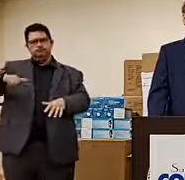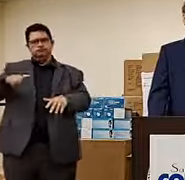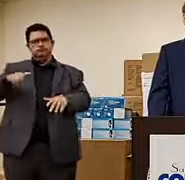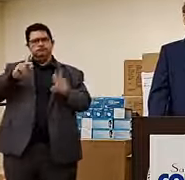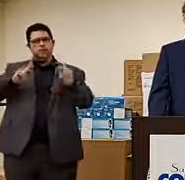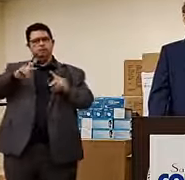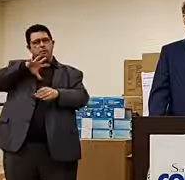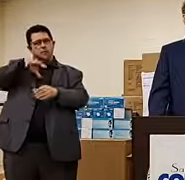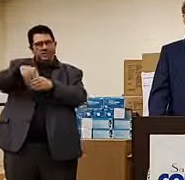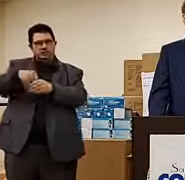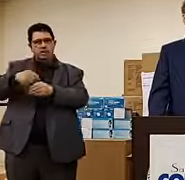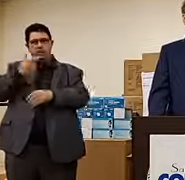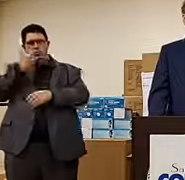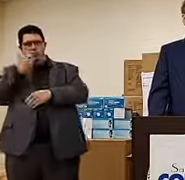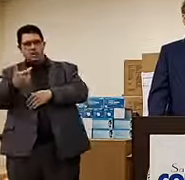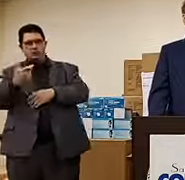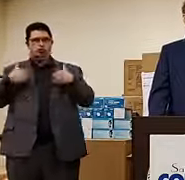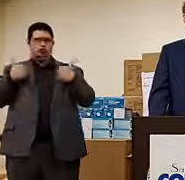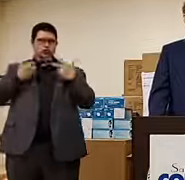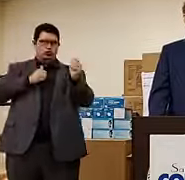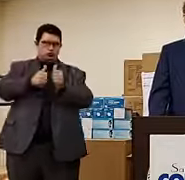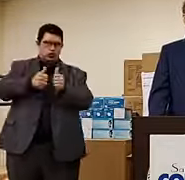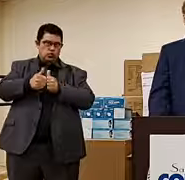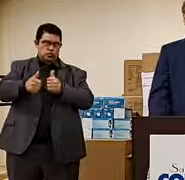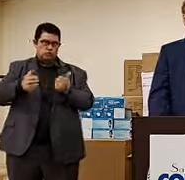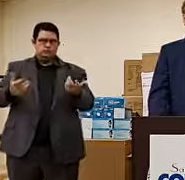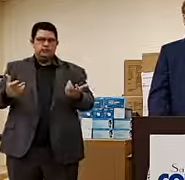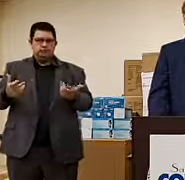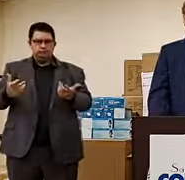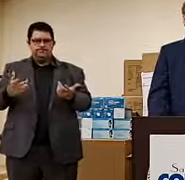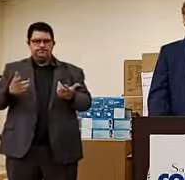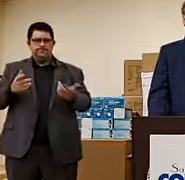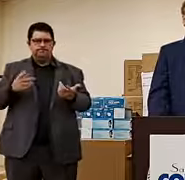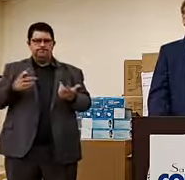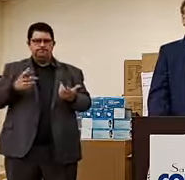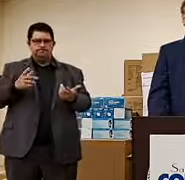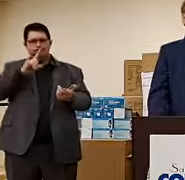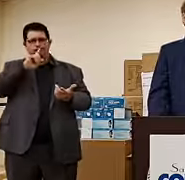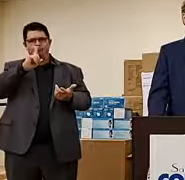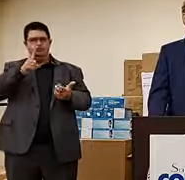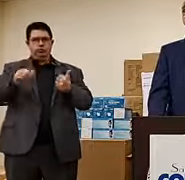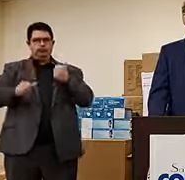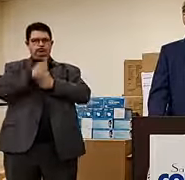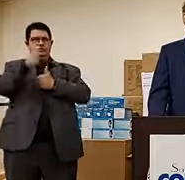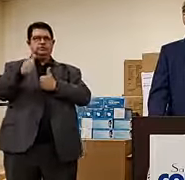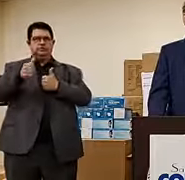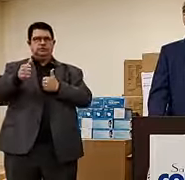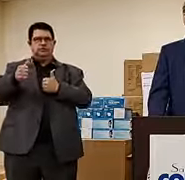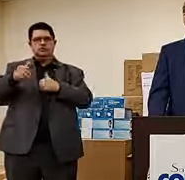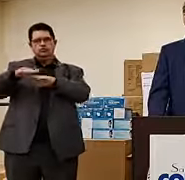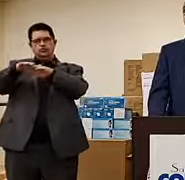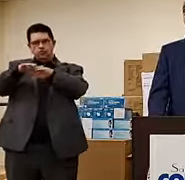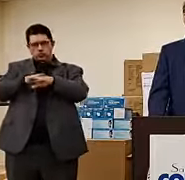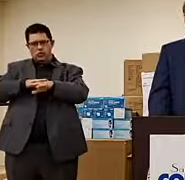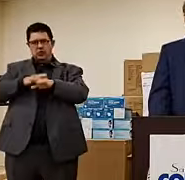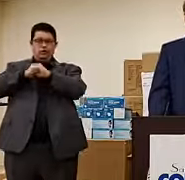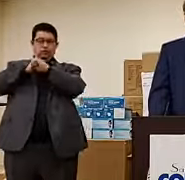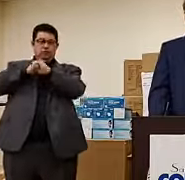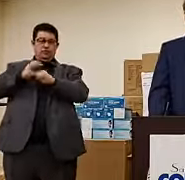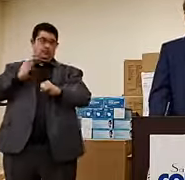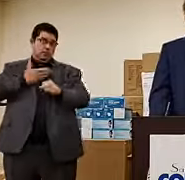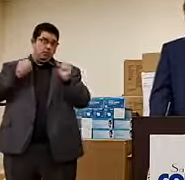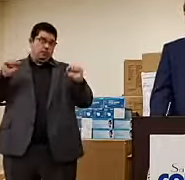participating, watching youth sports has a real risk to slowing down our ability or preventing our ability